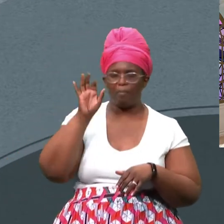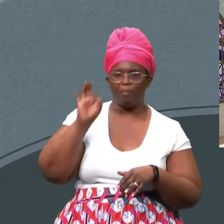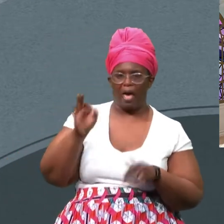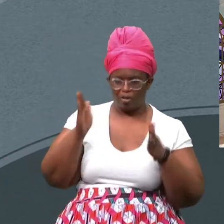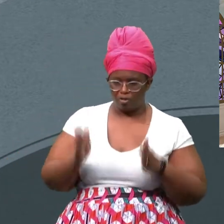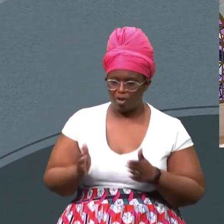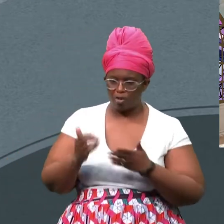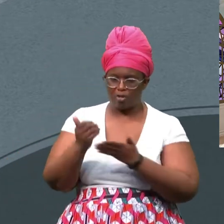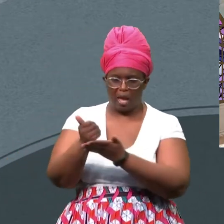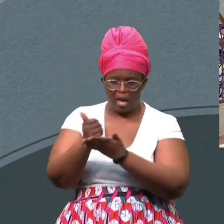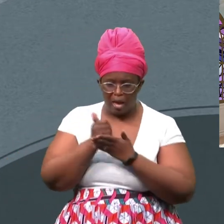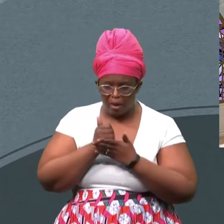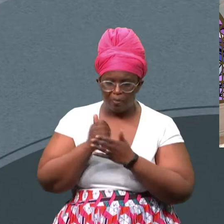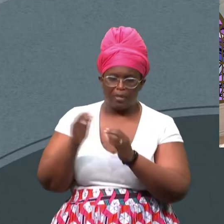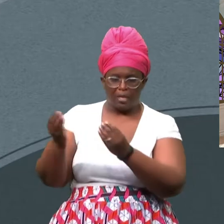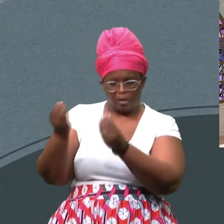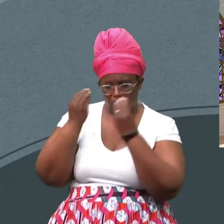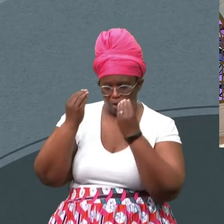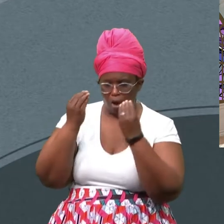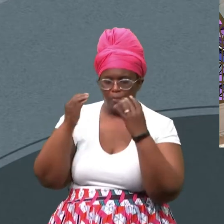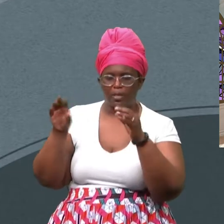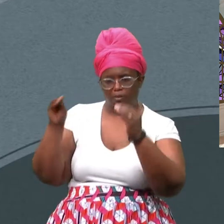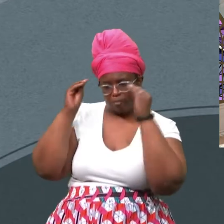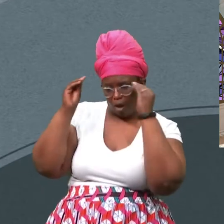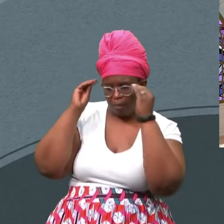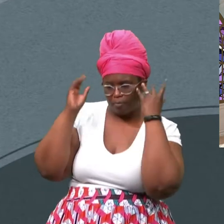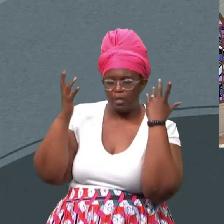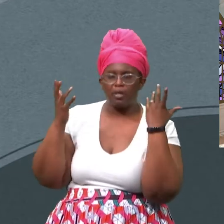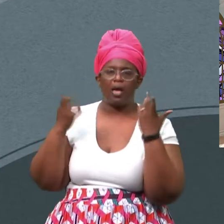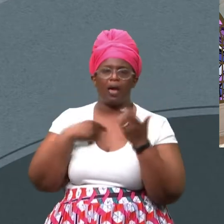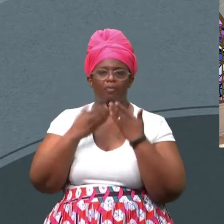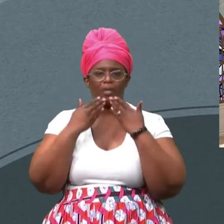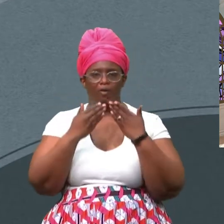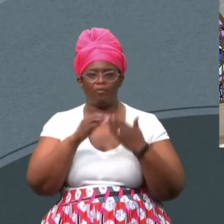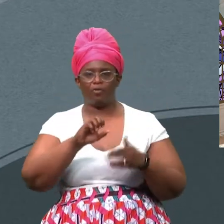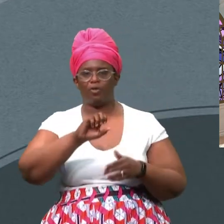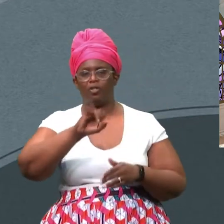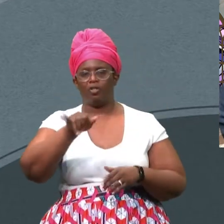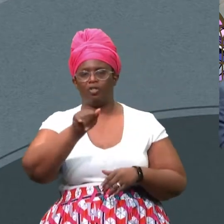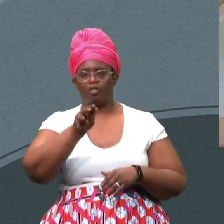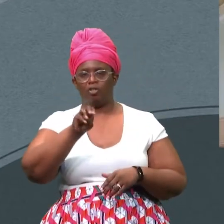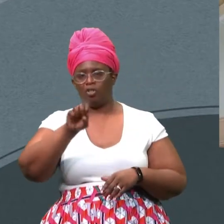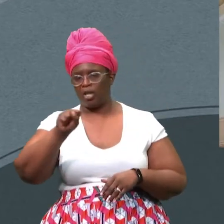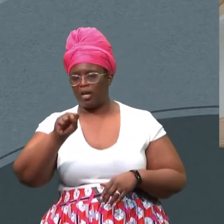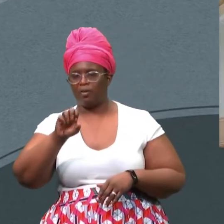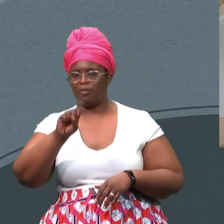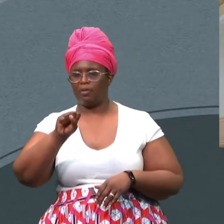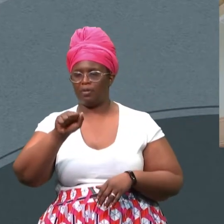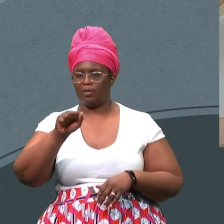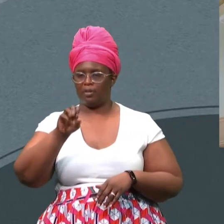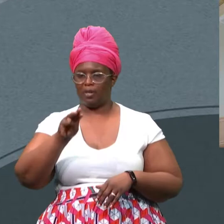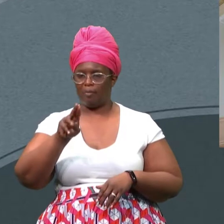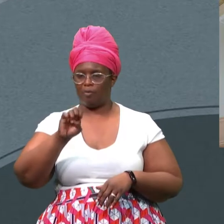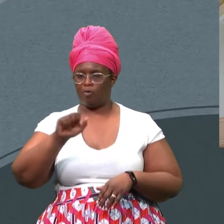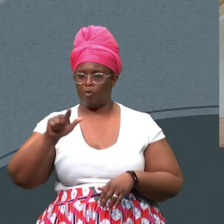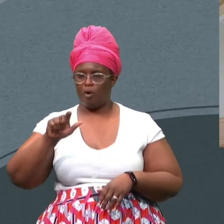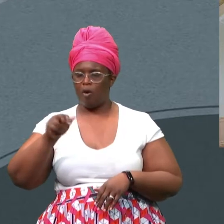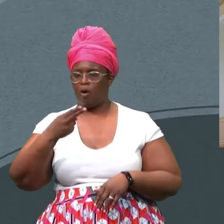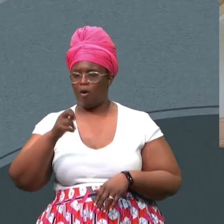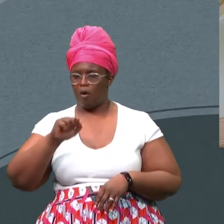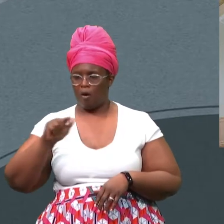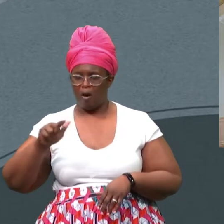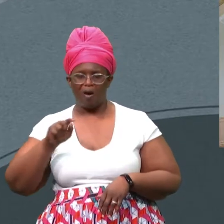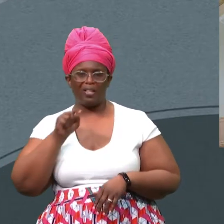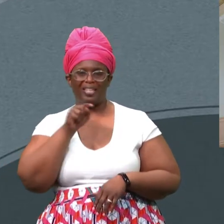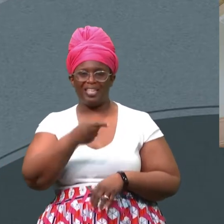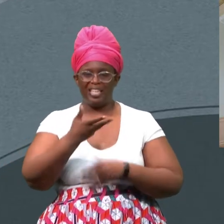helped groom me and tutor me. I'm thankful for James Samuel Hall at Triumph Missionary Baptist Church that trusted